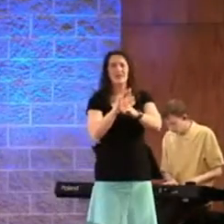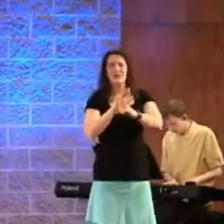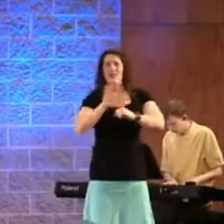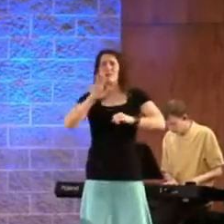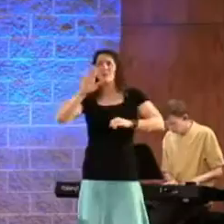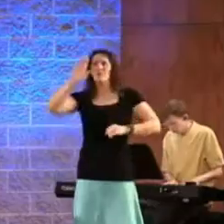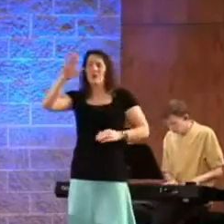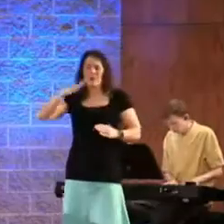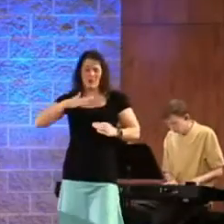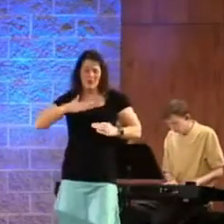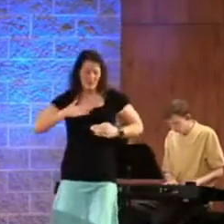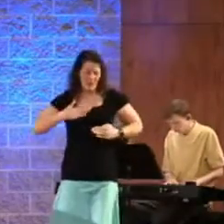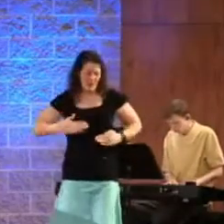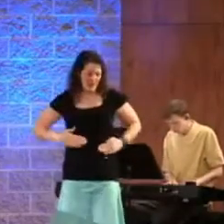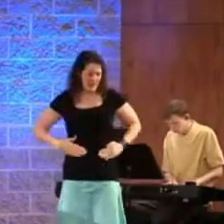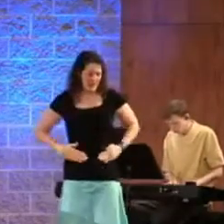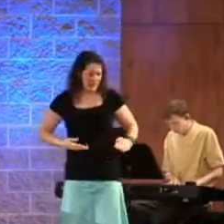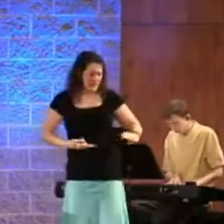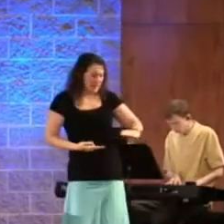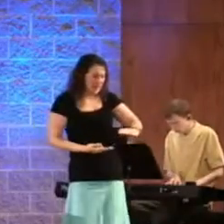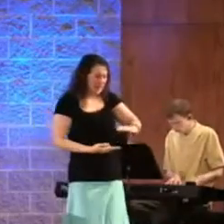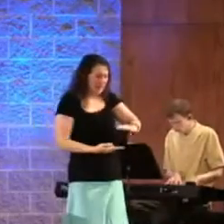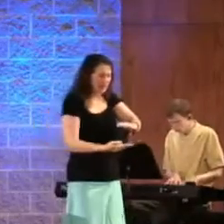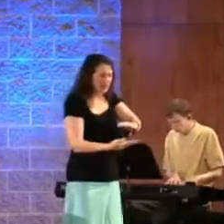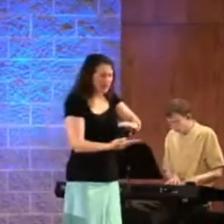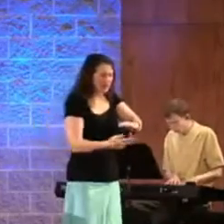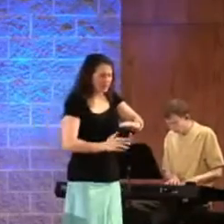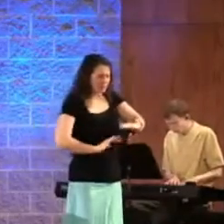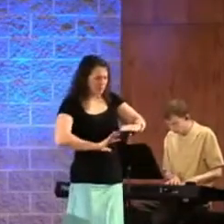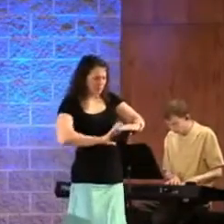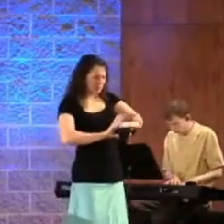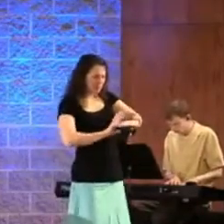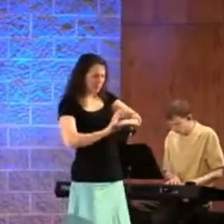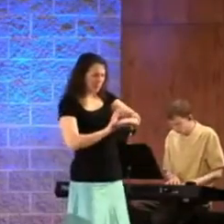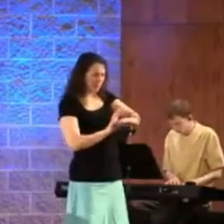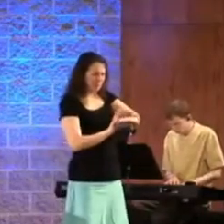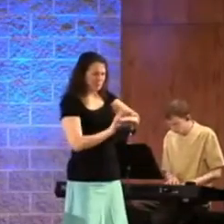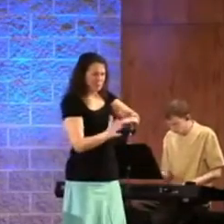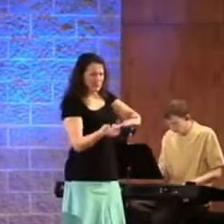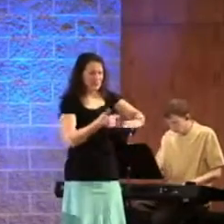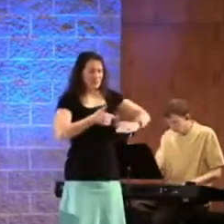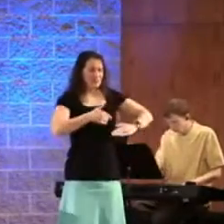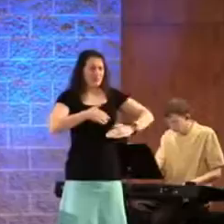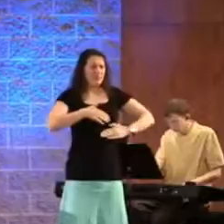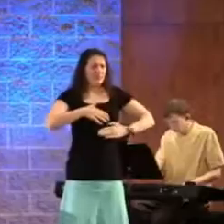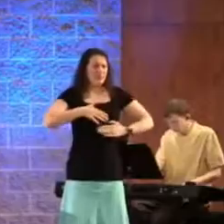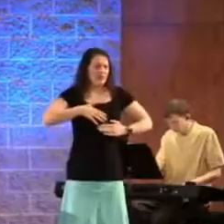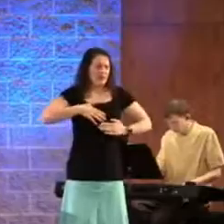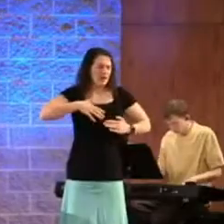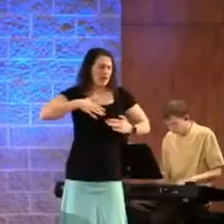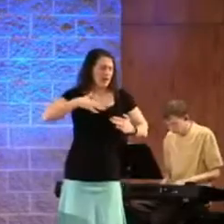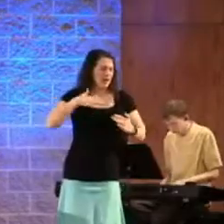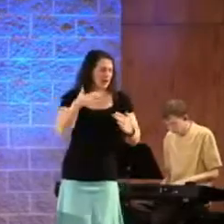buried body began to breathe. Out of